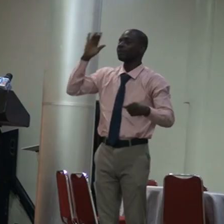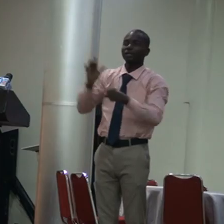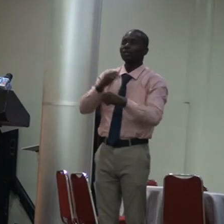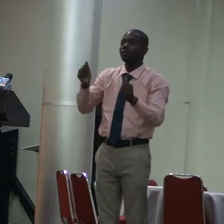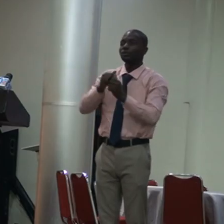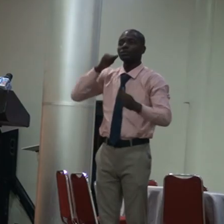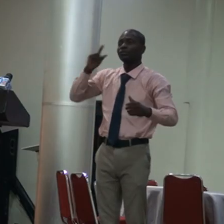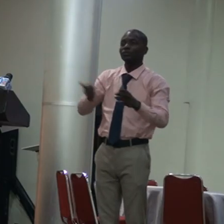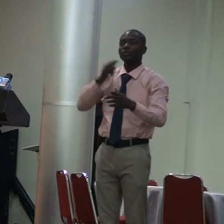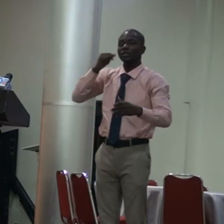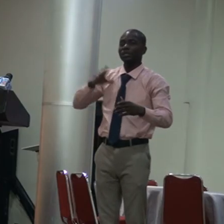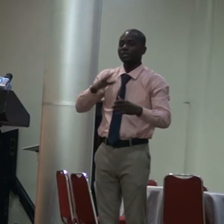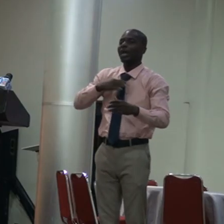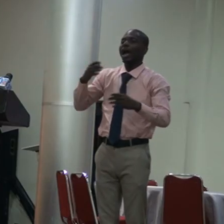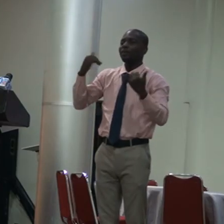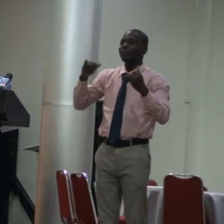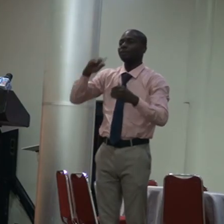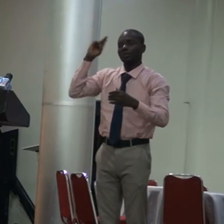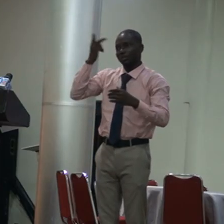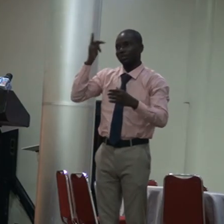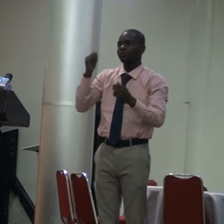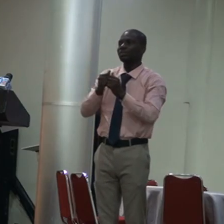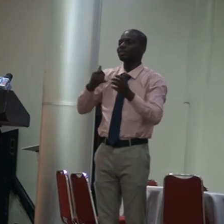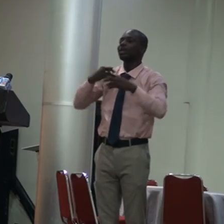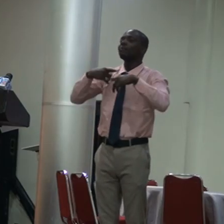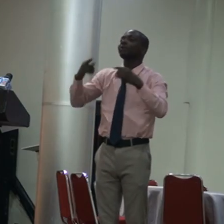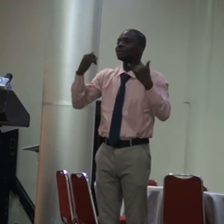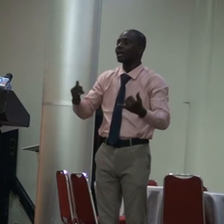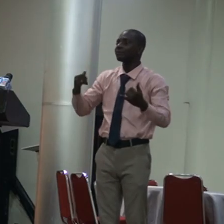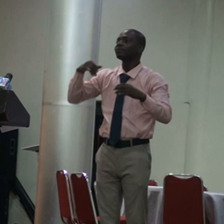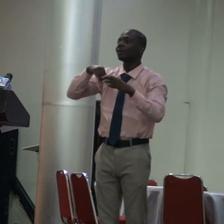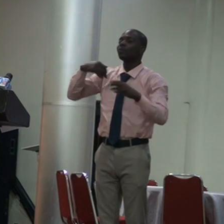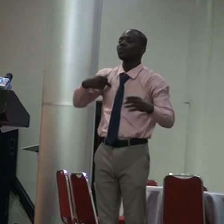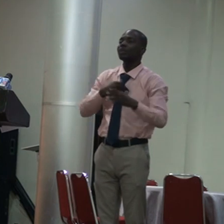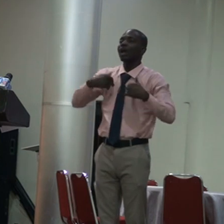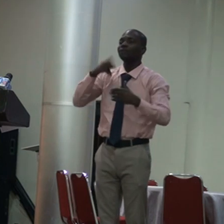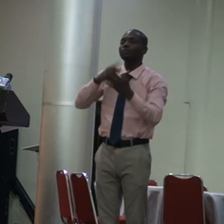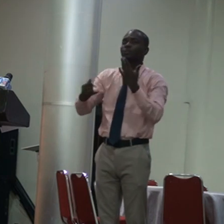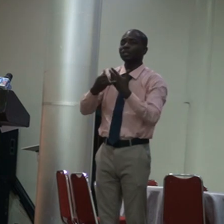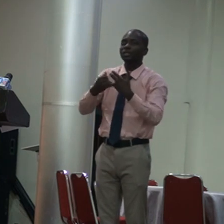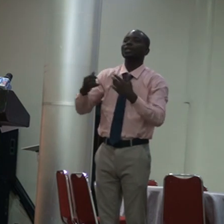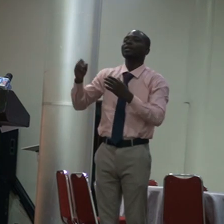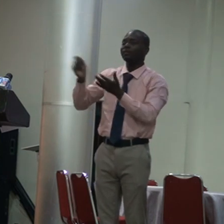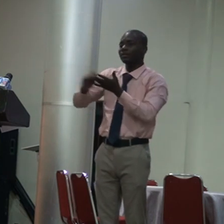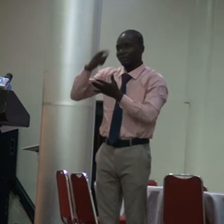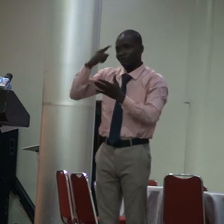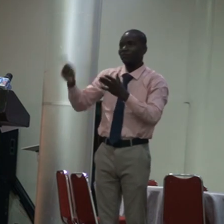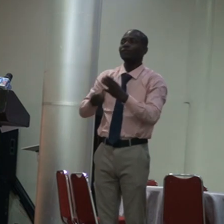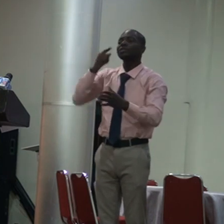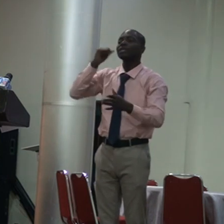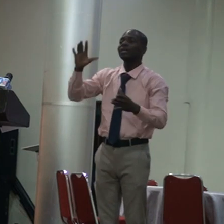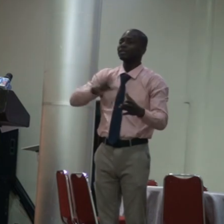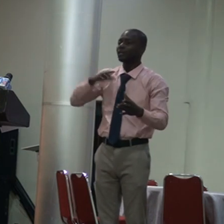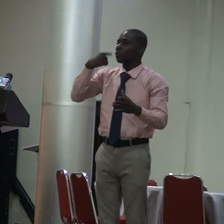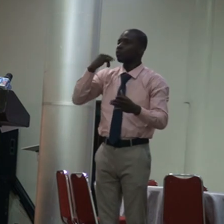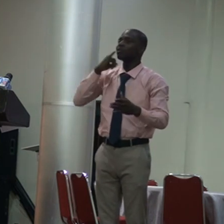lady and refuse, play politics with it, refuse to pay. But now we are having projects specifically written in for the first lady,